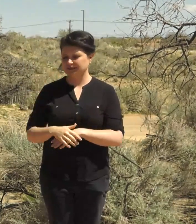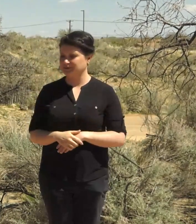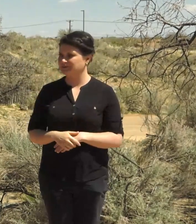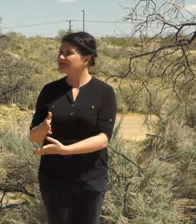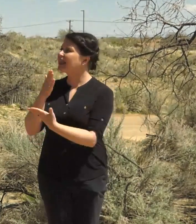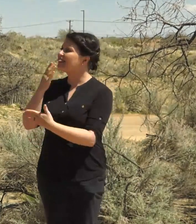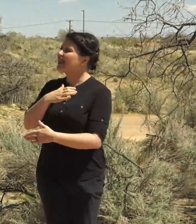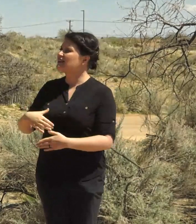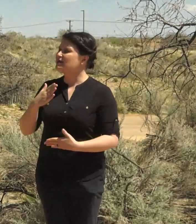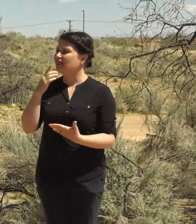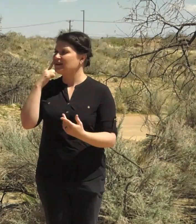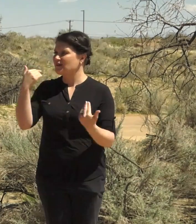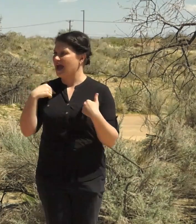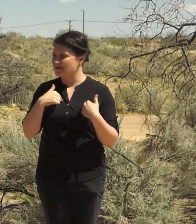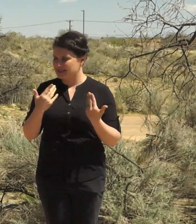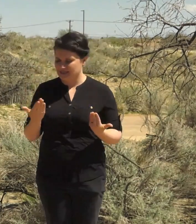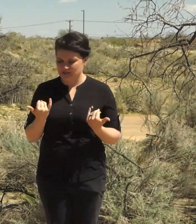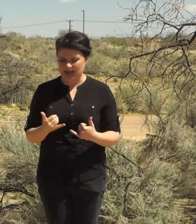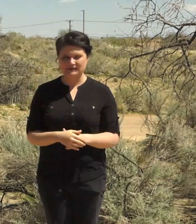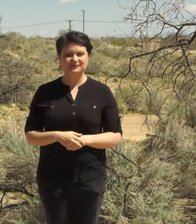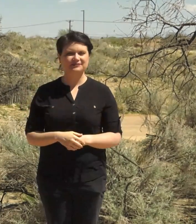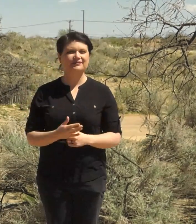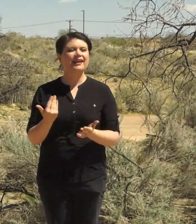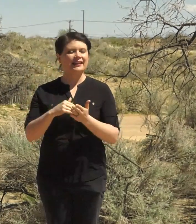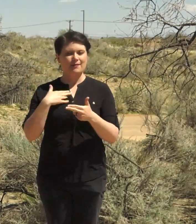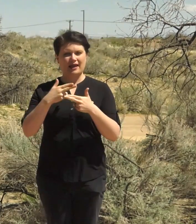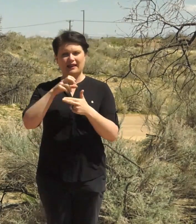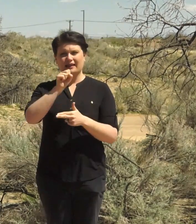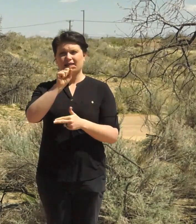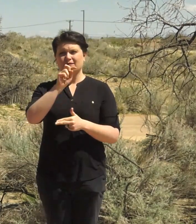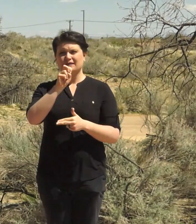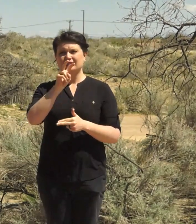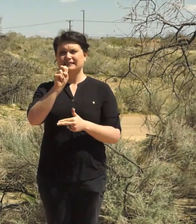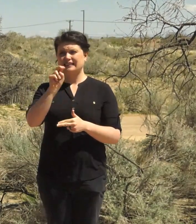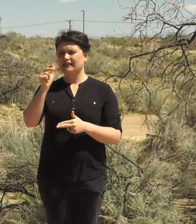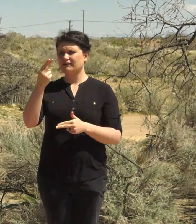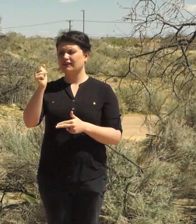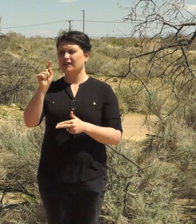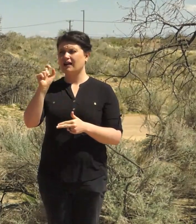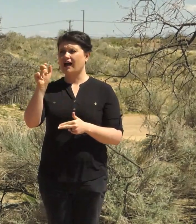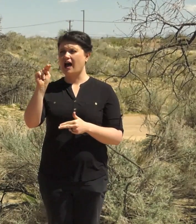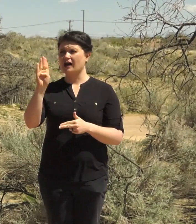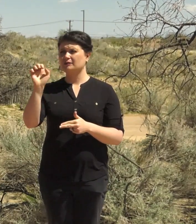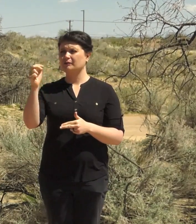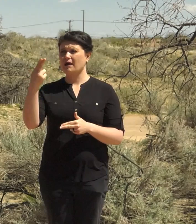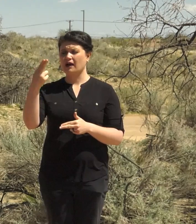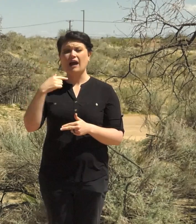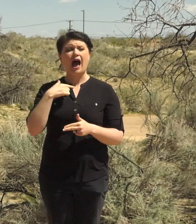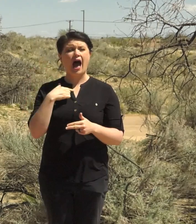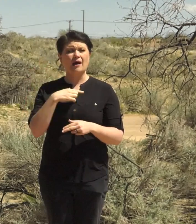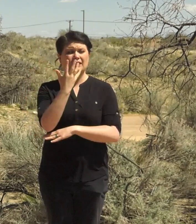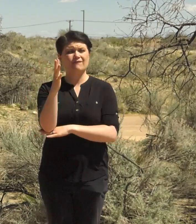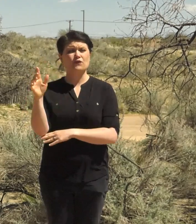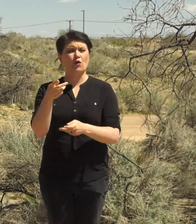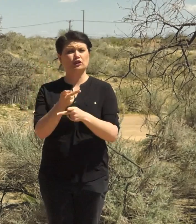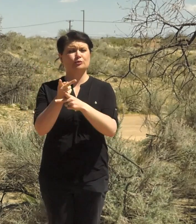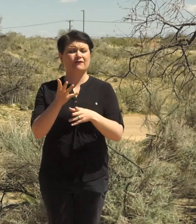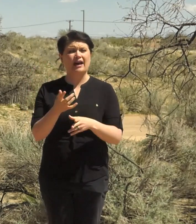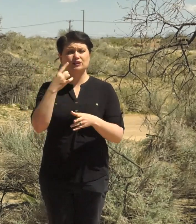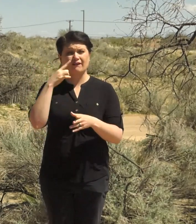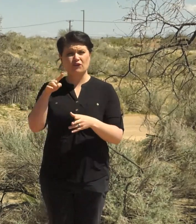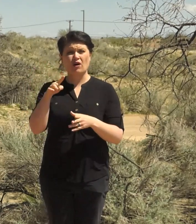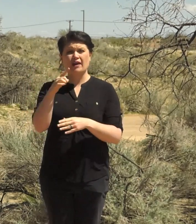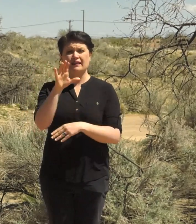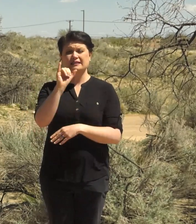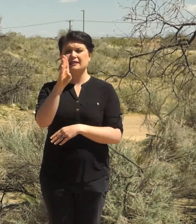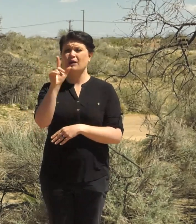Thank you, Mayor. Thank you for having me here today. Again, my name is Steve Hottenbach. I am the Forest Supervisor for the Cibola National Forest and